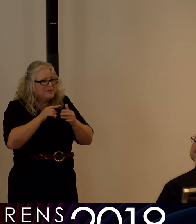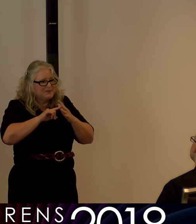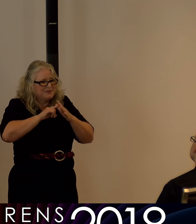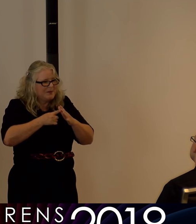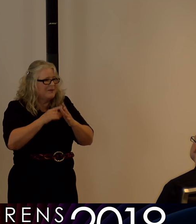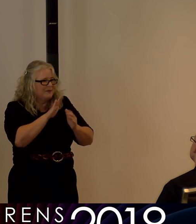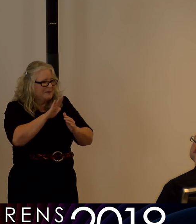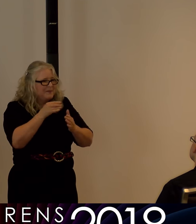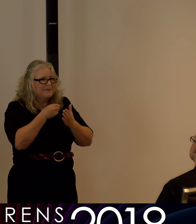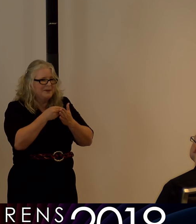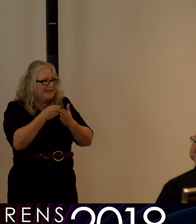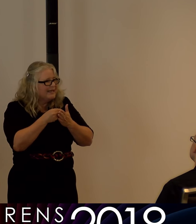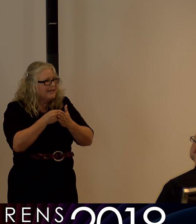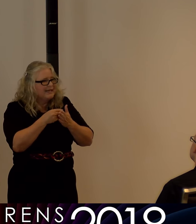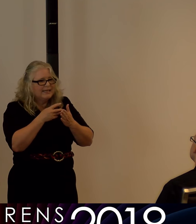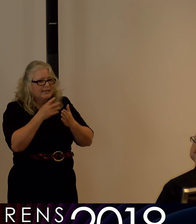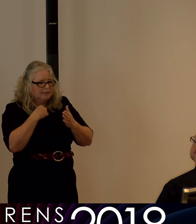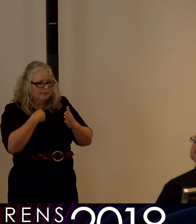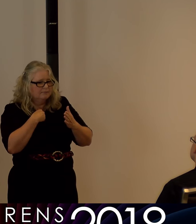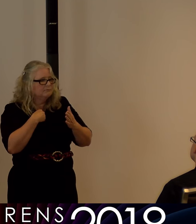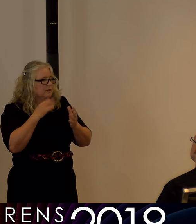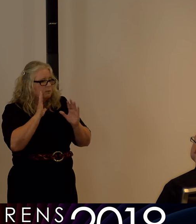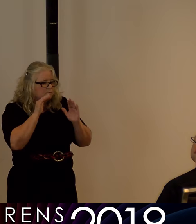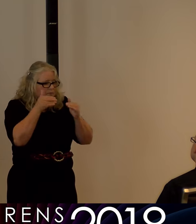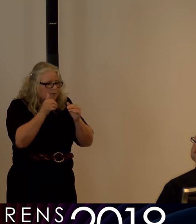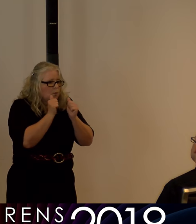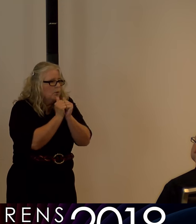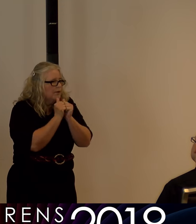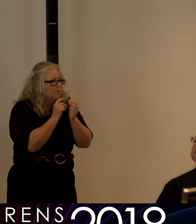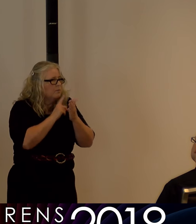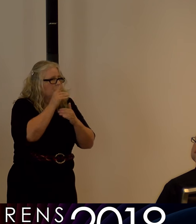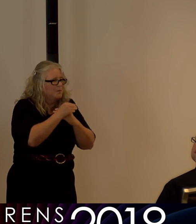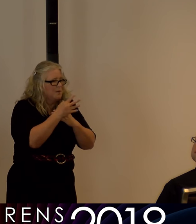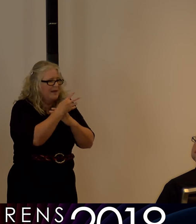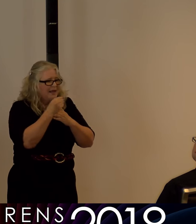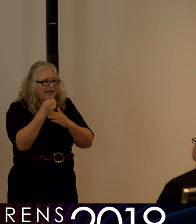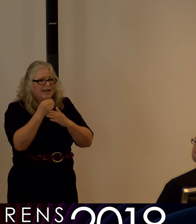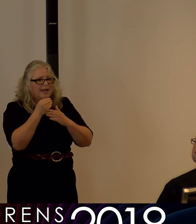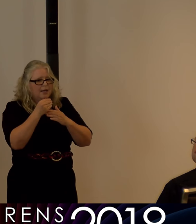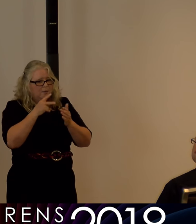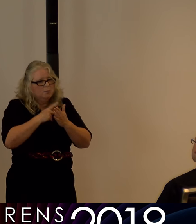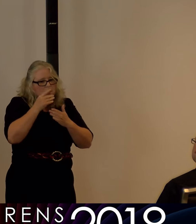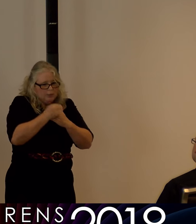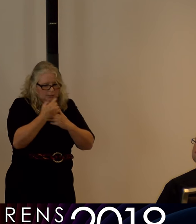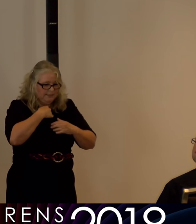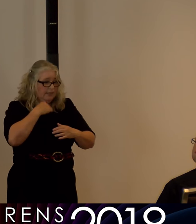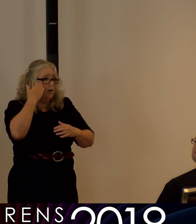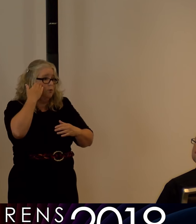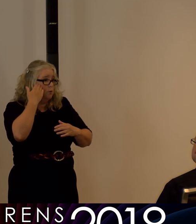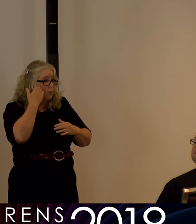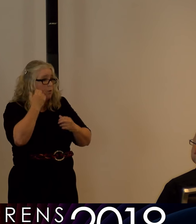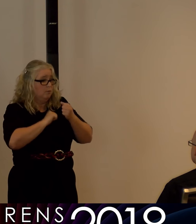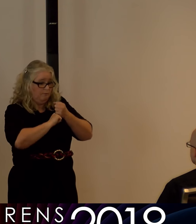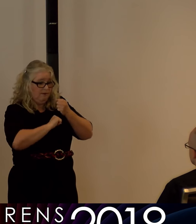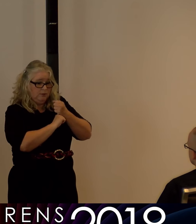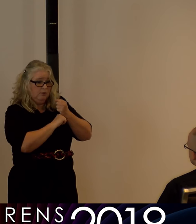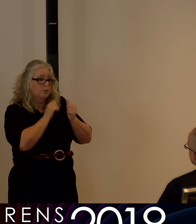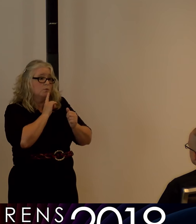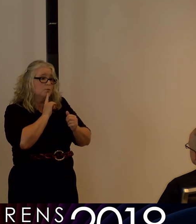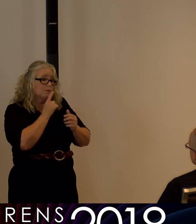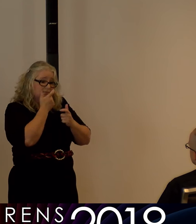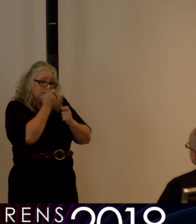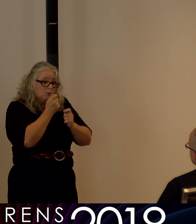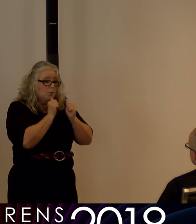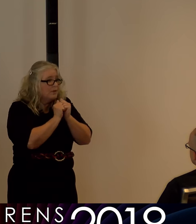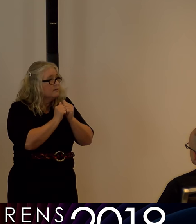investing in programs and projects, and I know the foundation is really interested in supporting the clinic at Cincinnati and